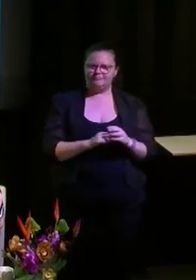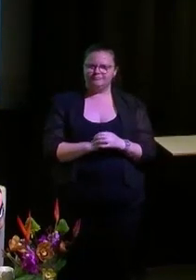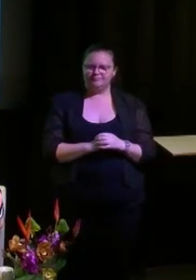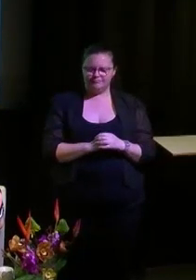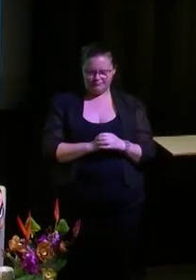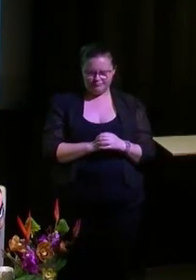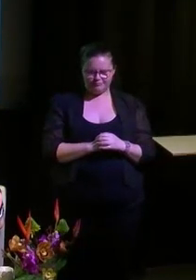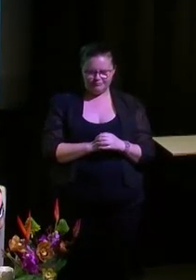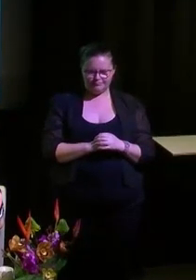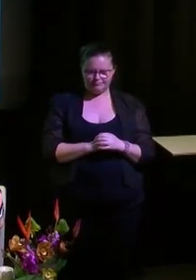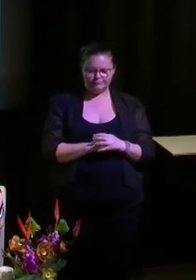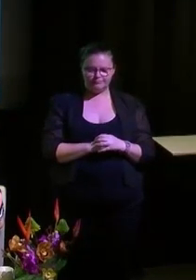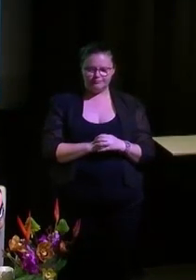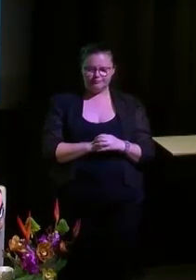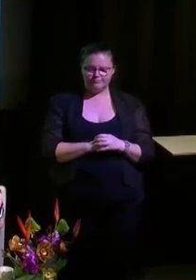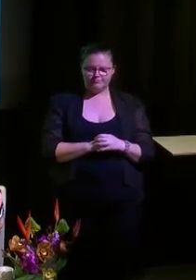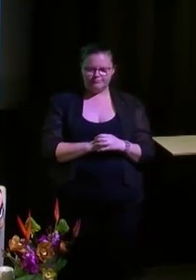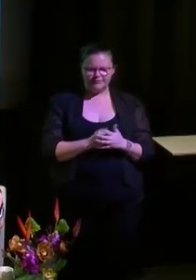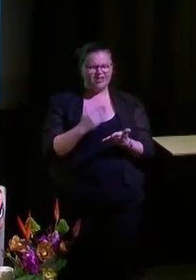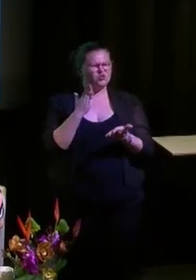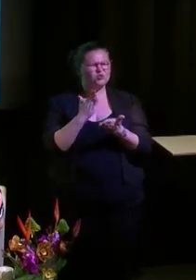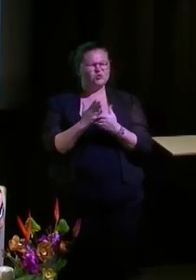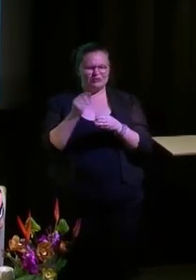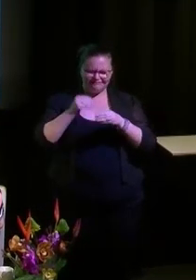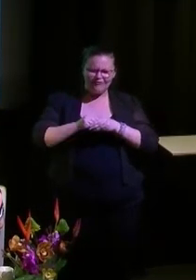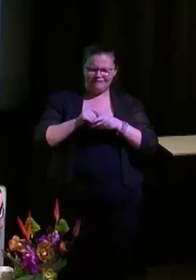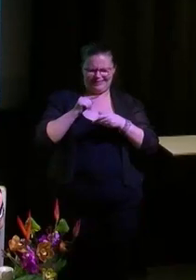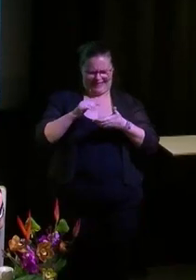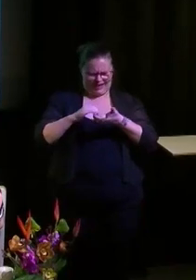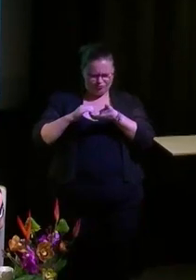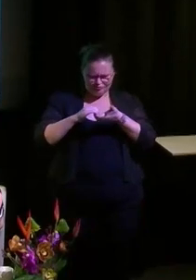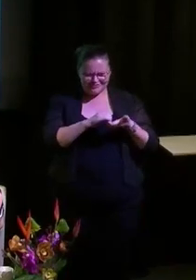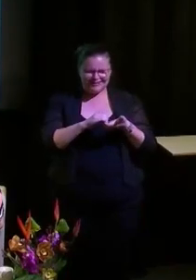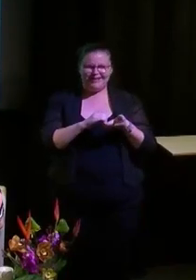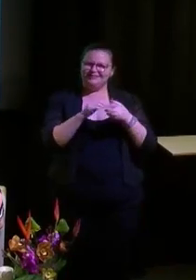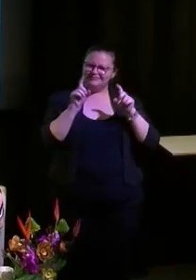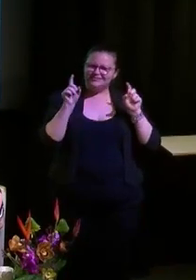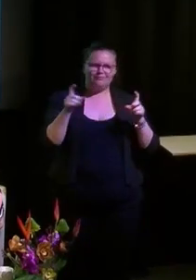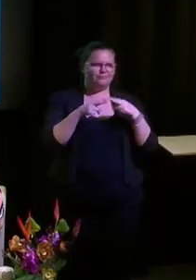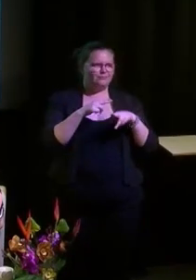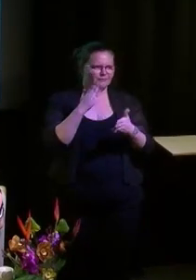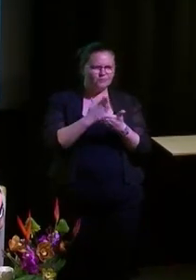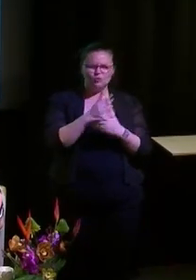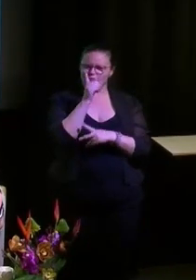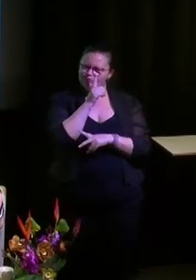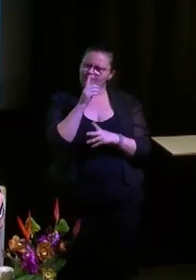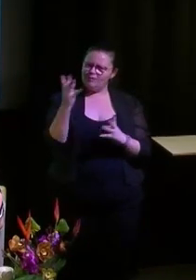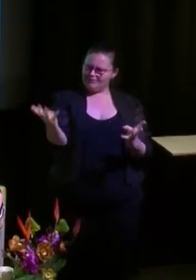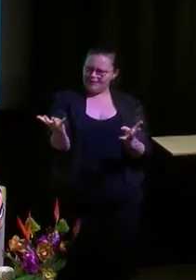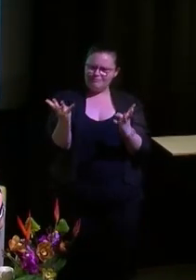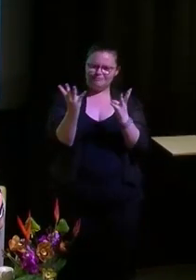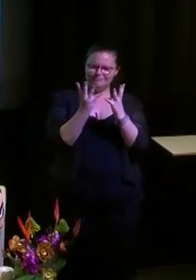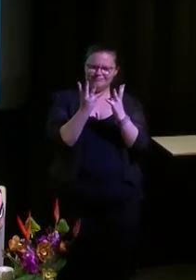like, well, this is part of, you know, that reconciliation statement. So if we do this and people come together to do